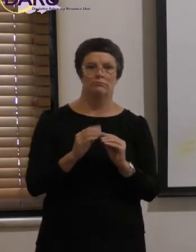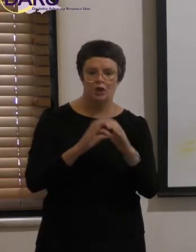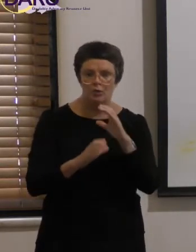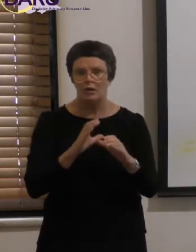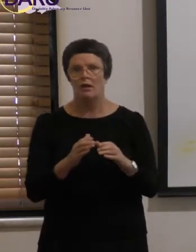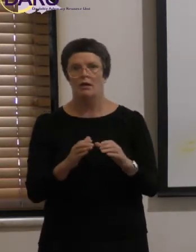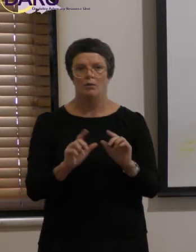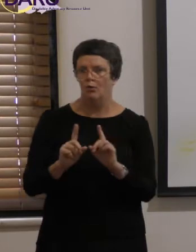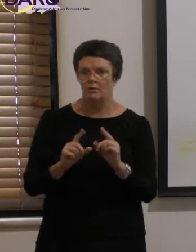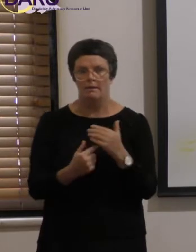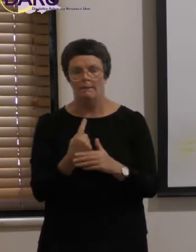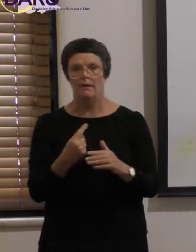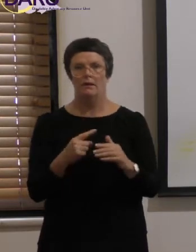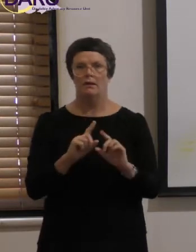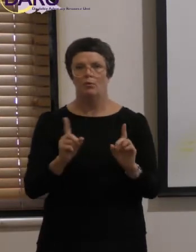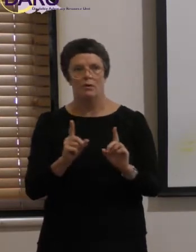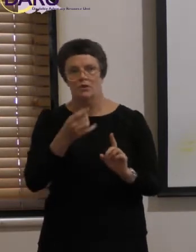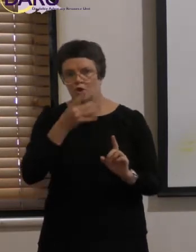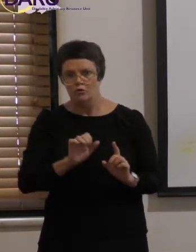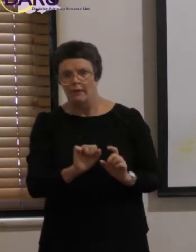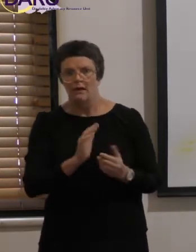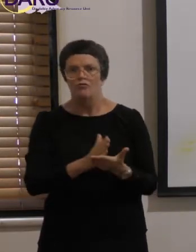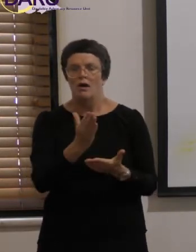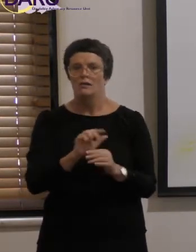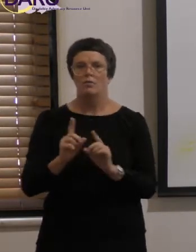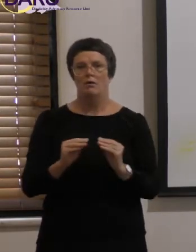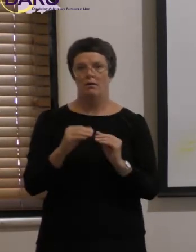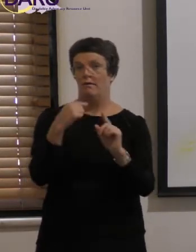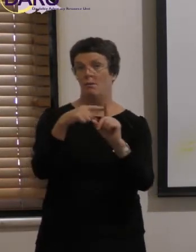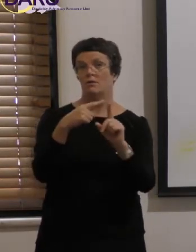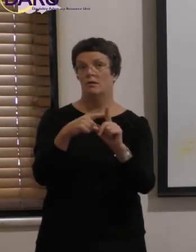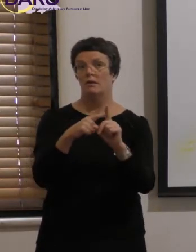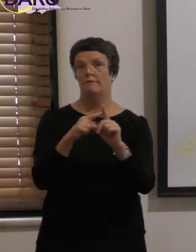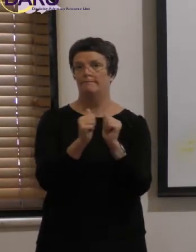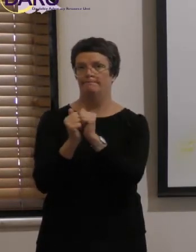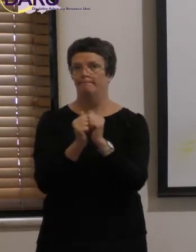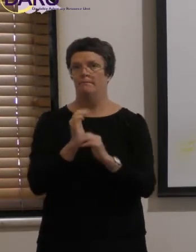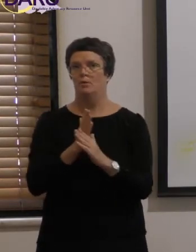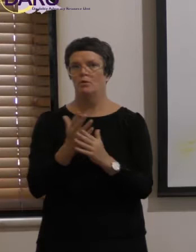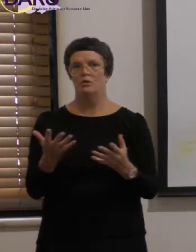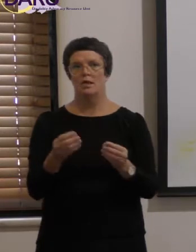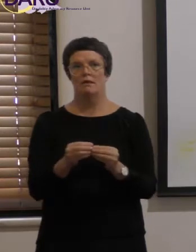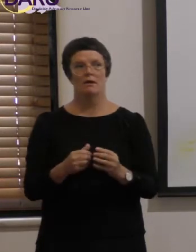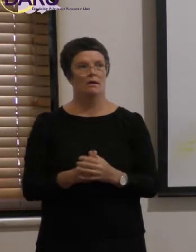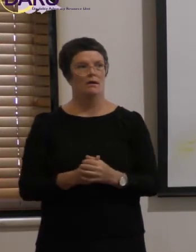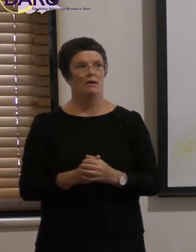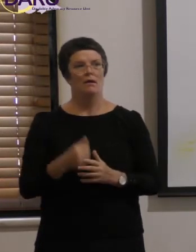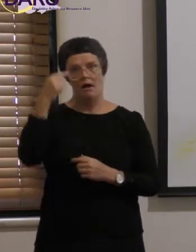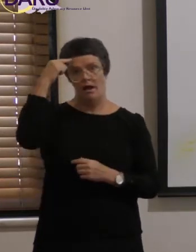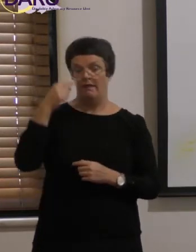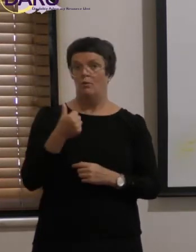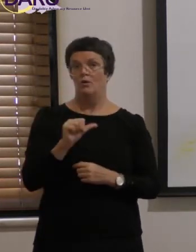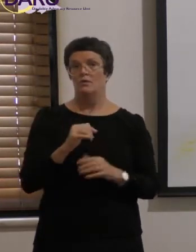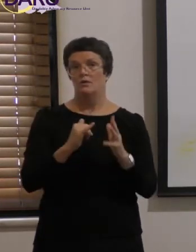kids' rights are. You know, that's I think, a real positive, and we need to work out how we can use that. I think we are using it effectively,